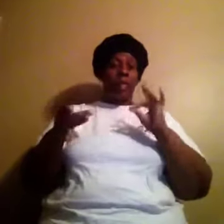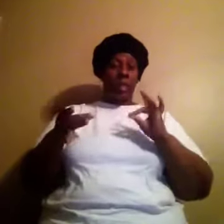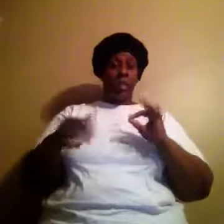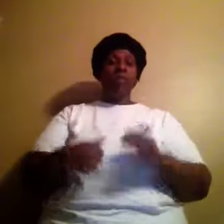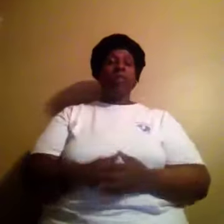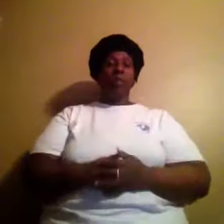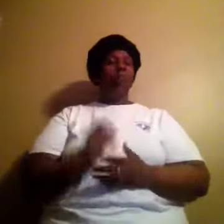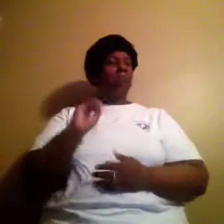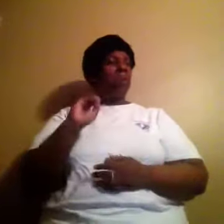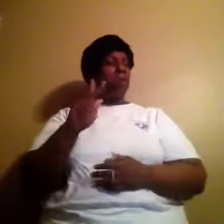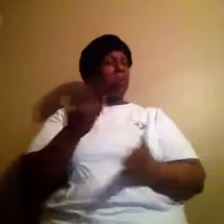Okay, again?